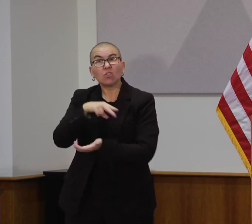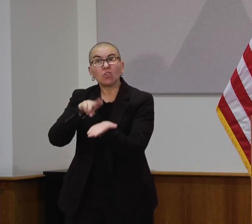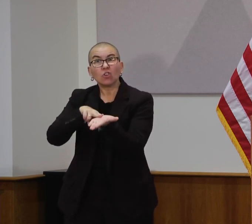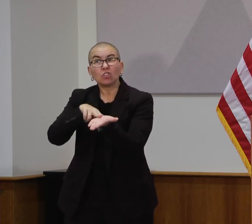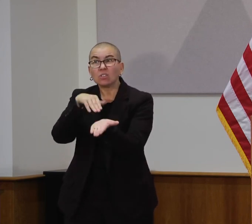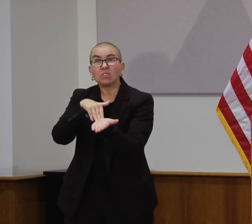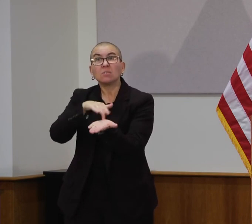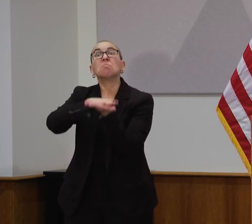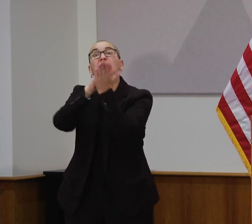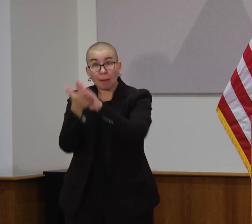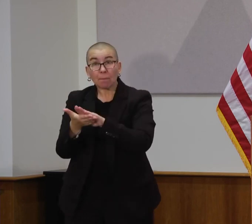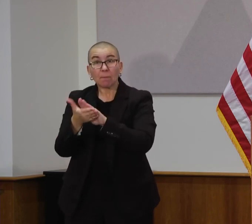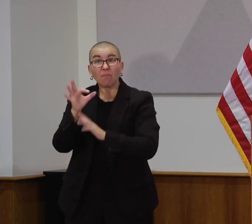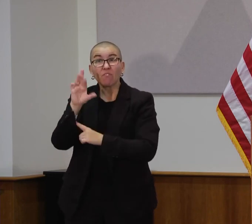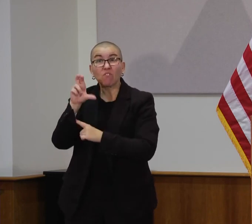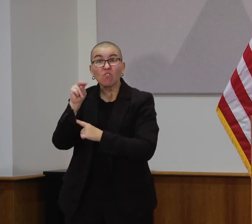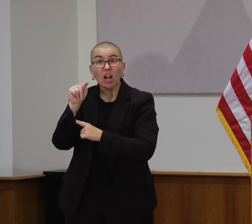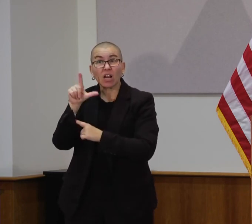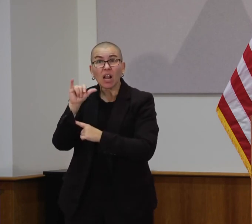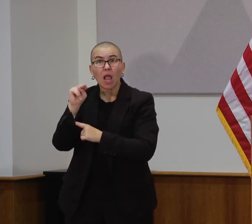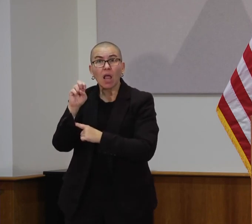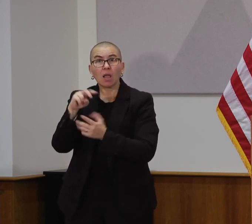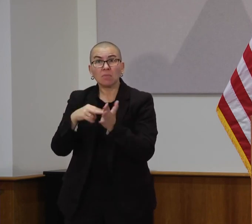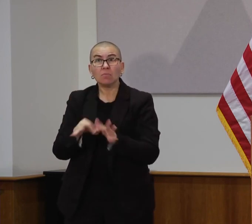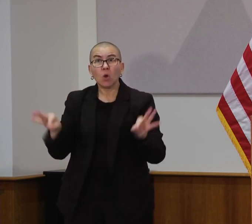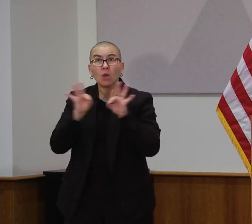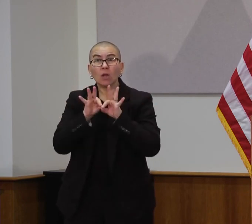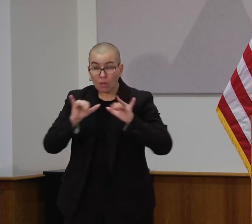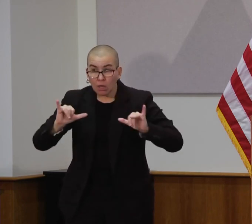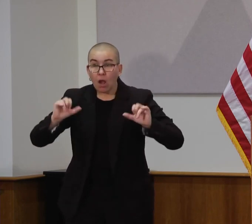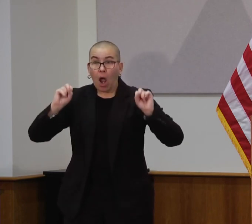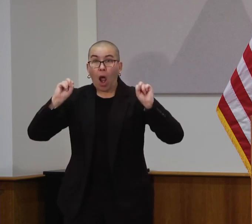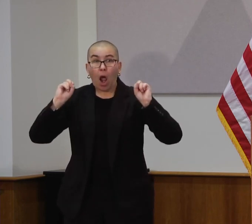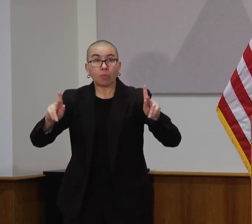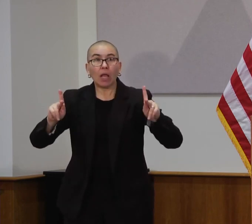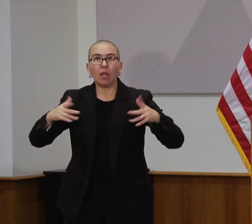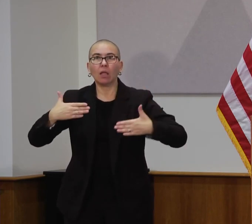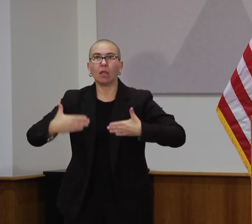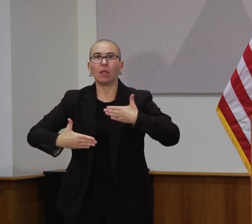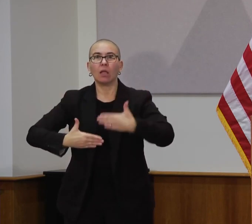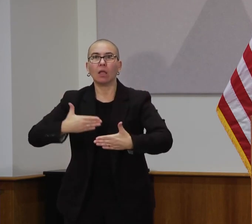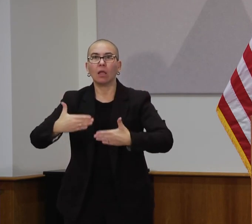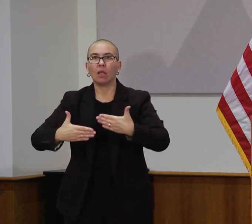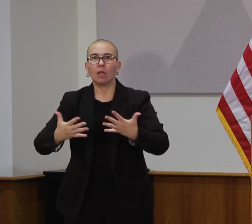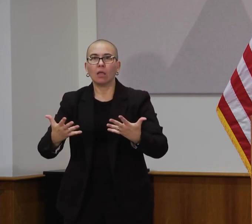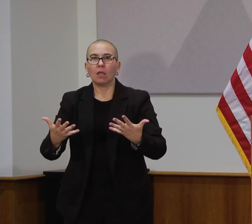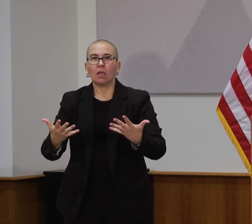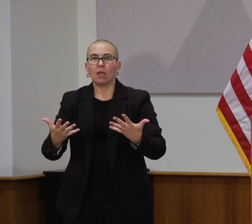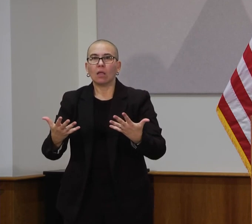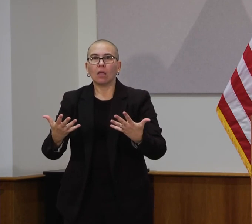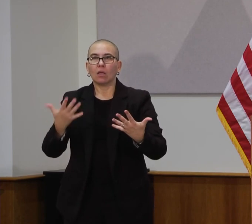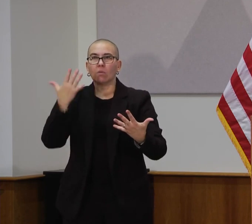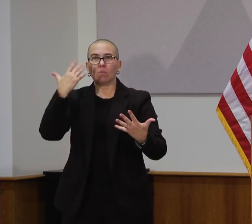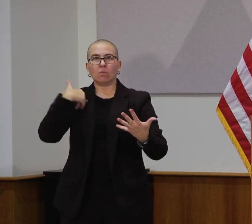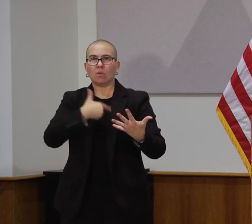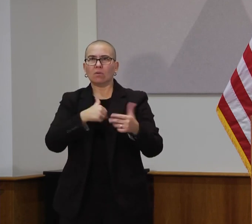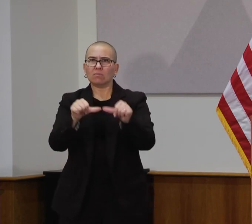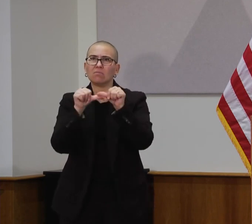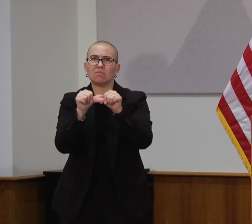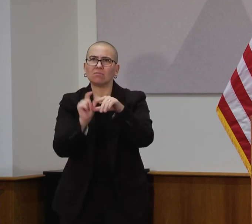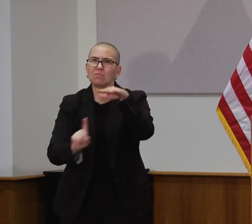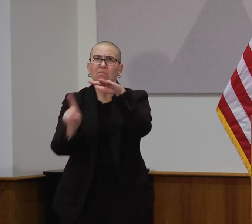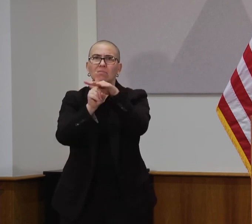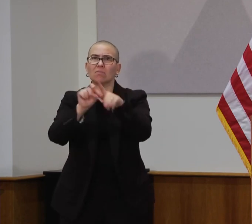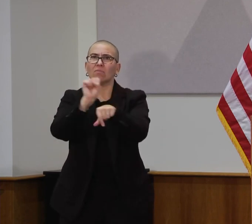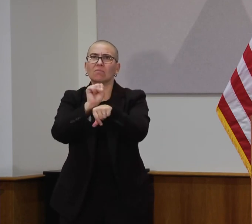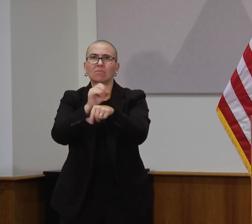Healthcare workers are showing up in ways that we've never been called to do. And we keep showing up because it's what we do. But